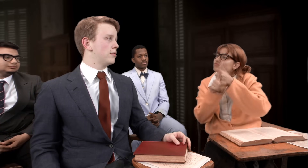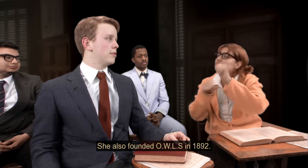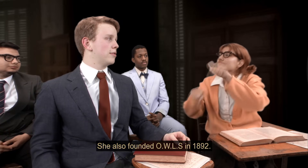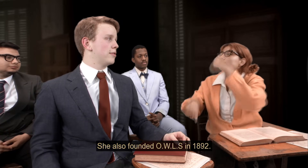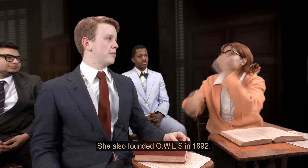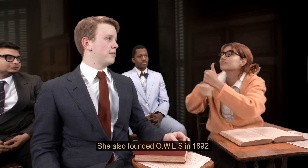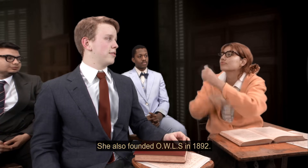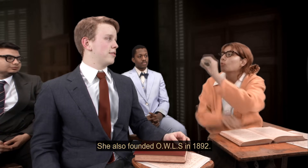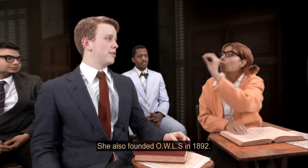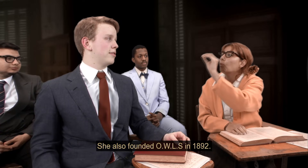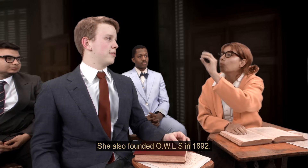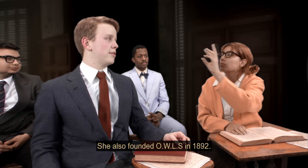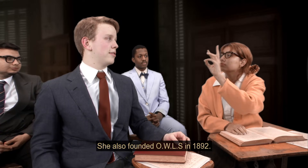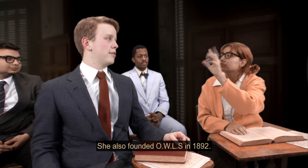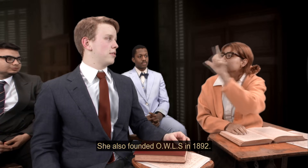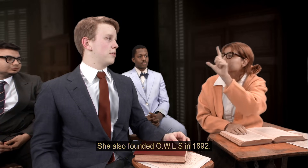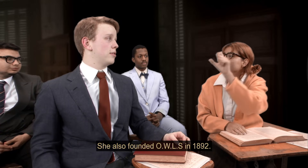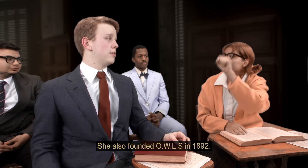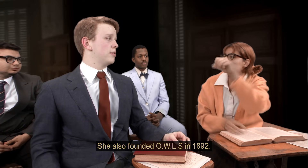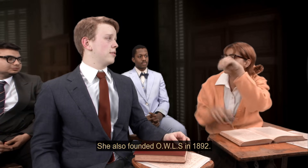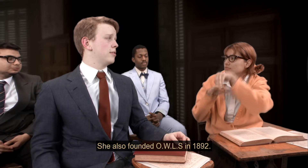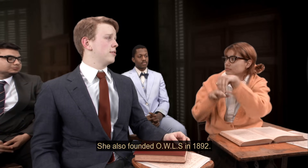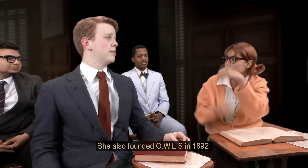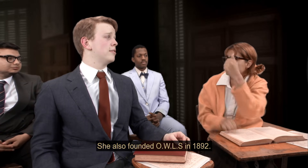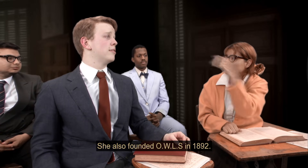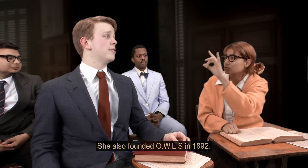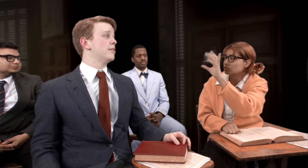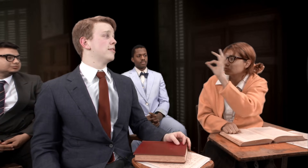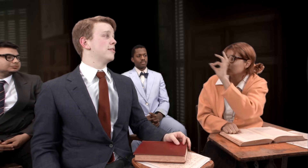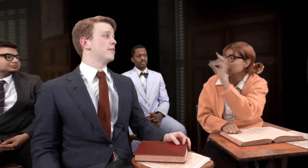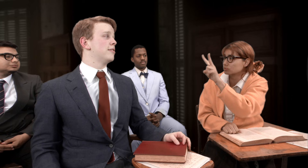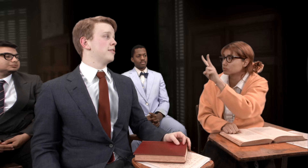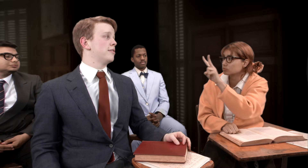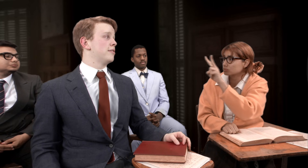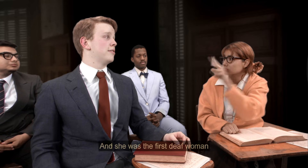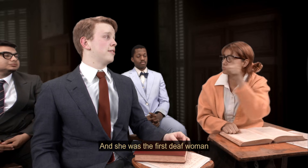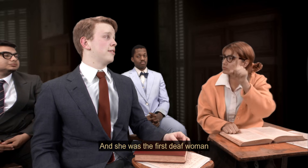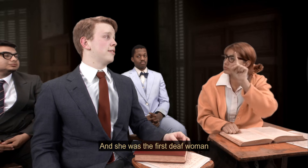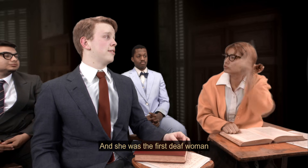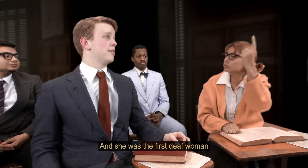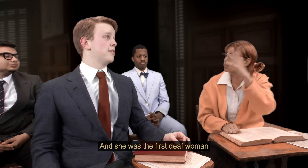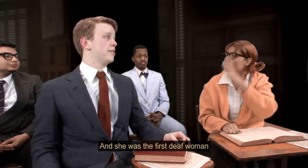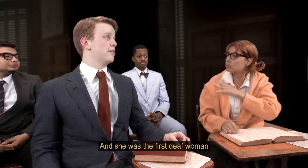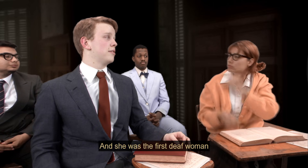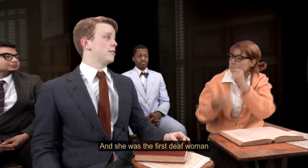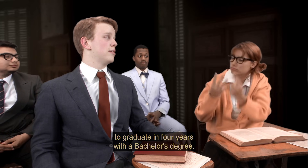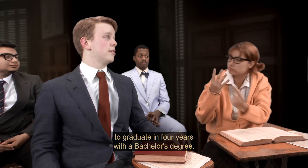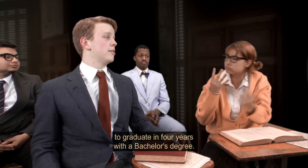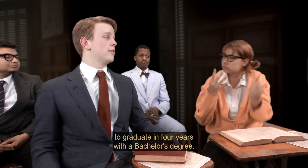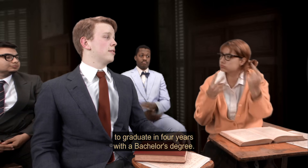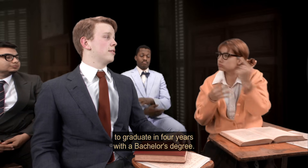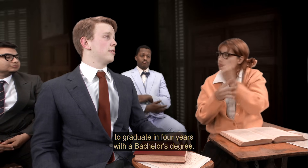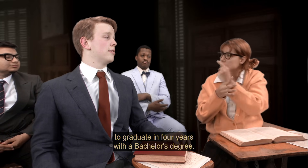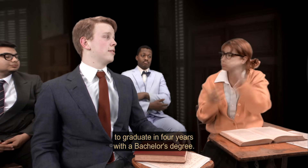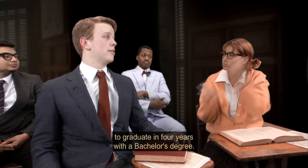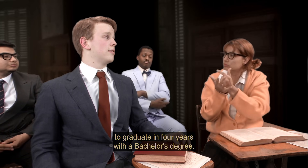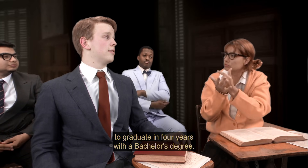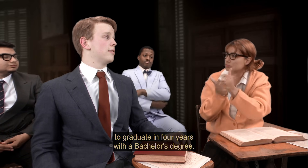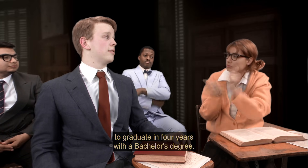She also founded OWLS in 1892. And she was the first deaf woman to graduate in 4 years with a